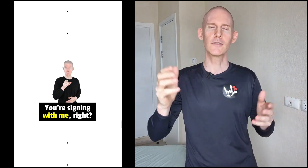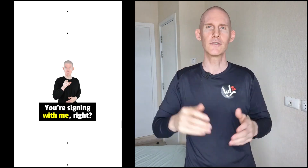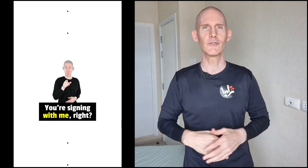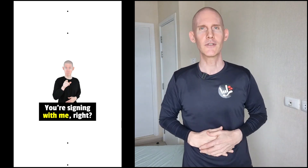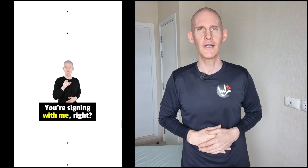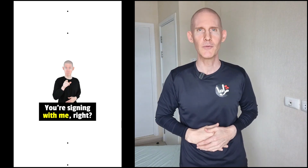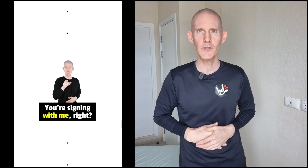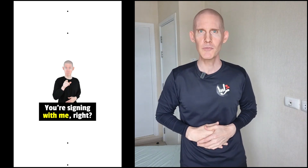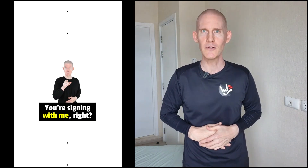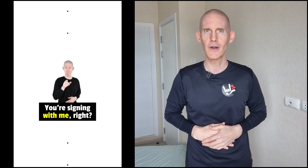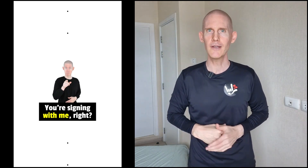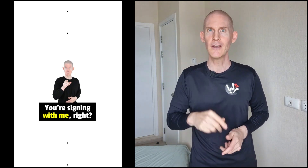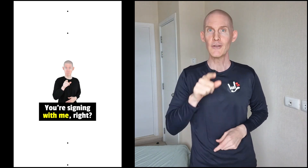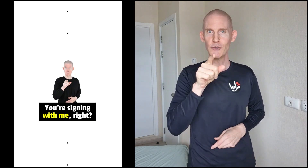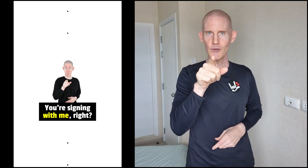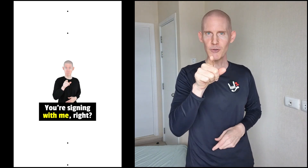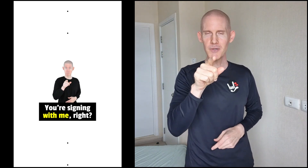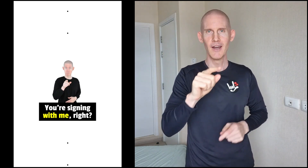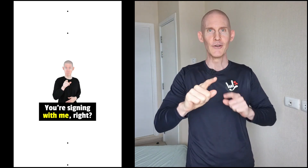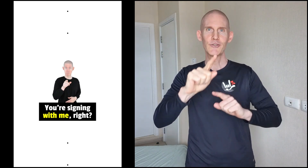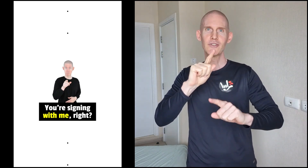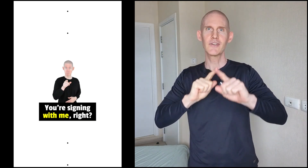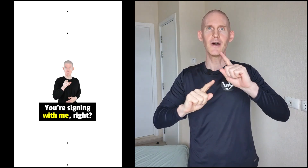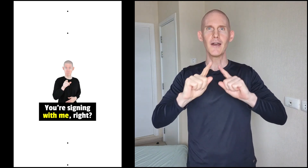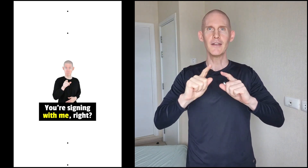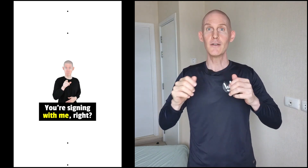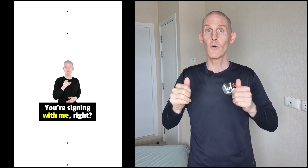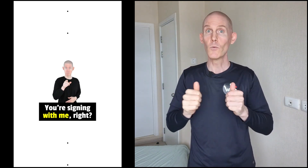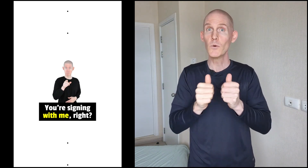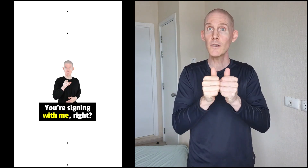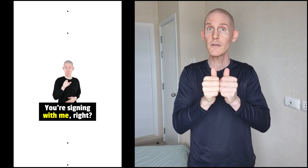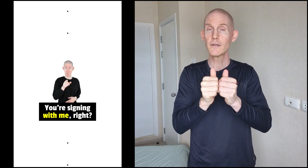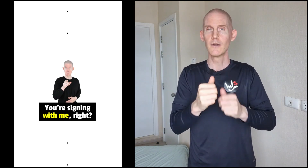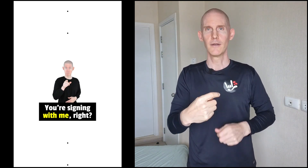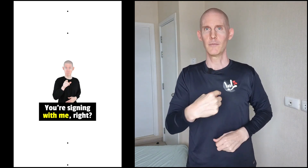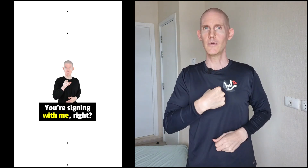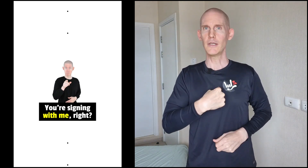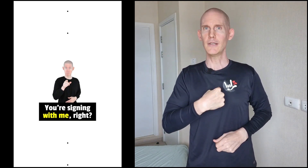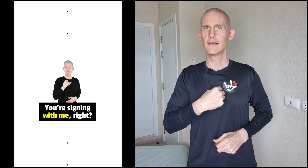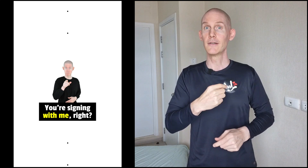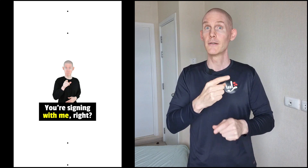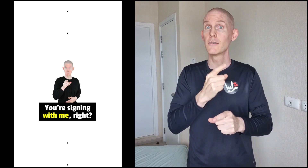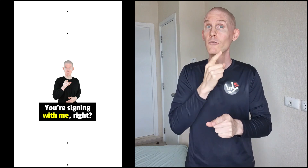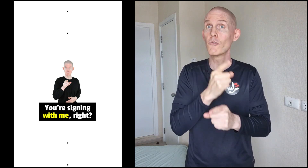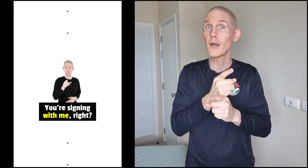of course, you're signing with me, right? You sign with me, right?